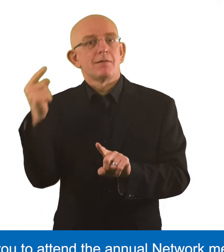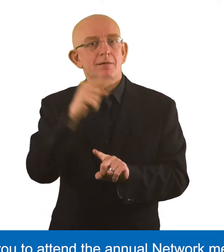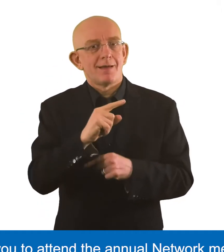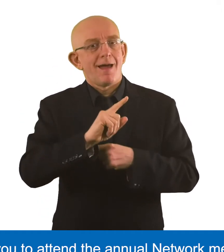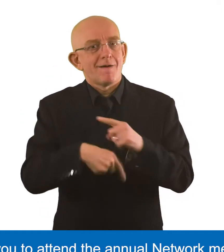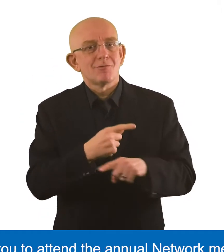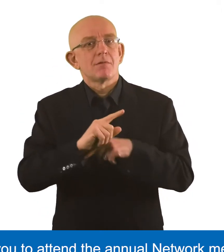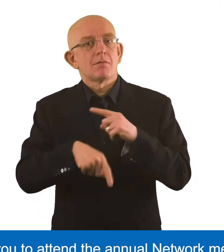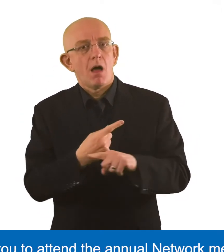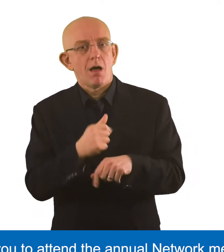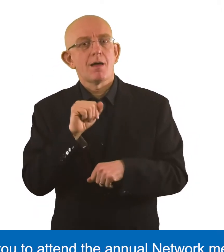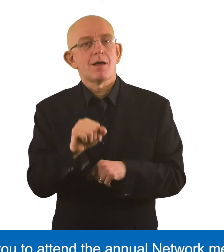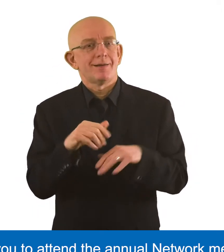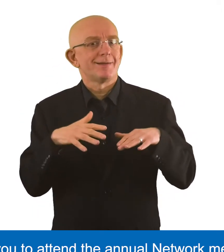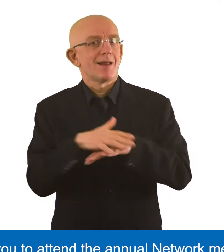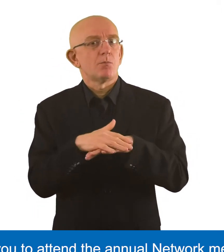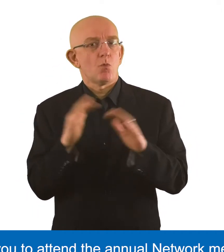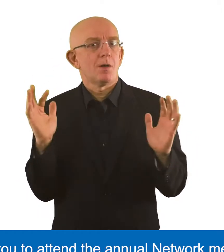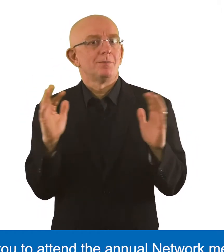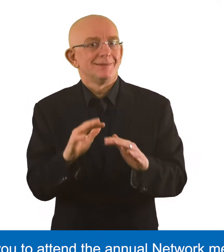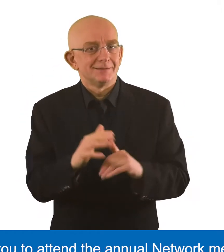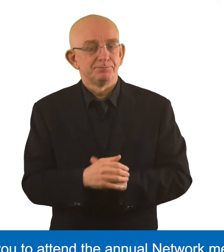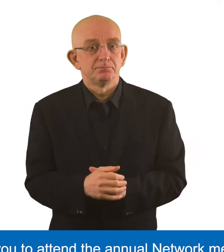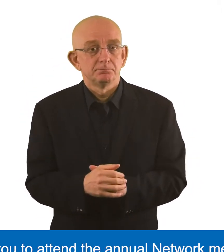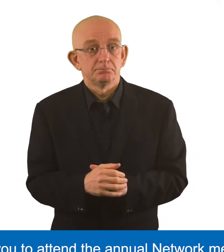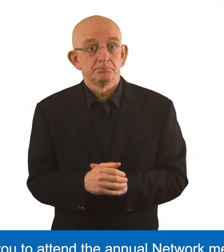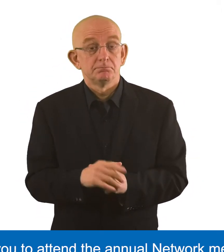The meetings are all currently held virtually.